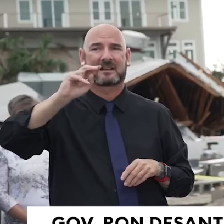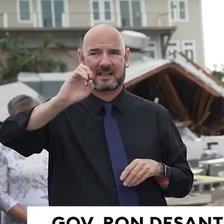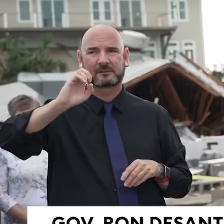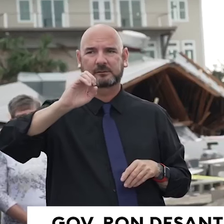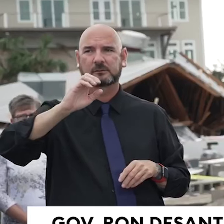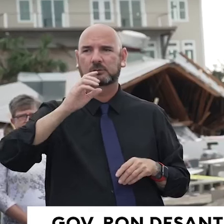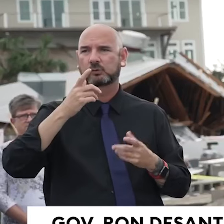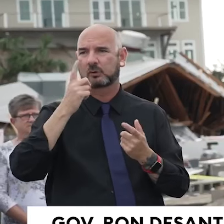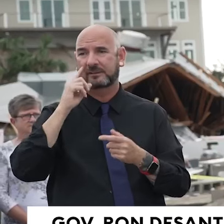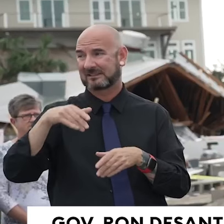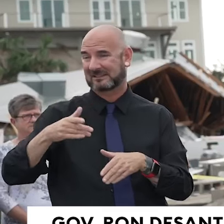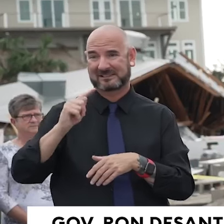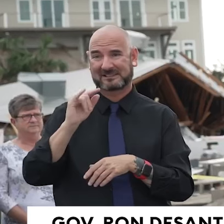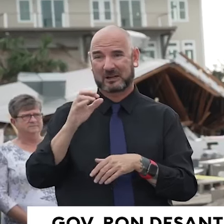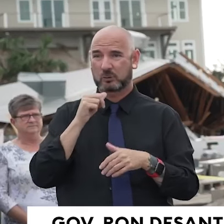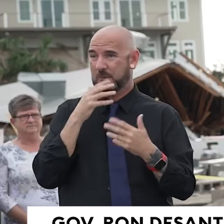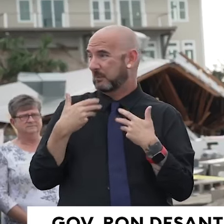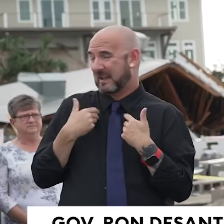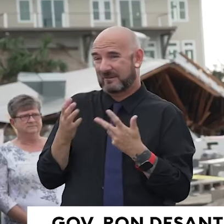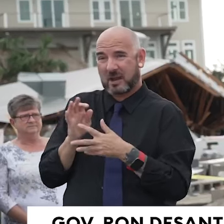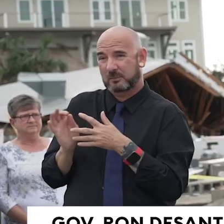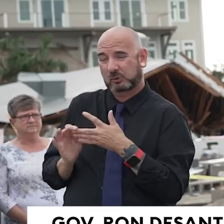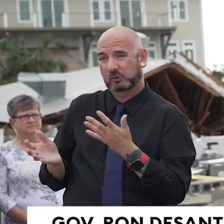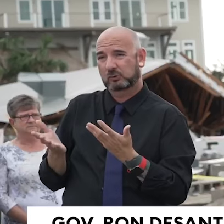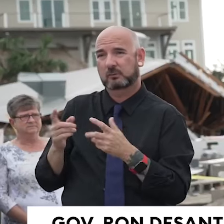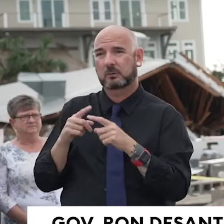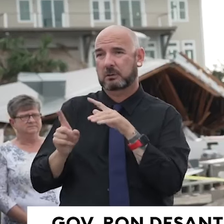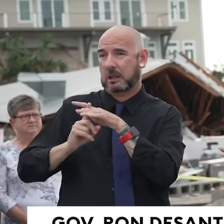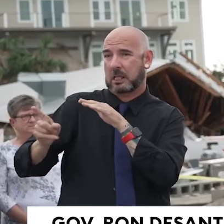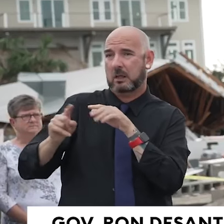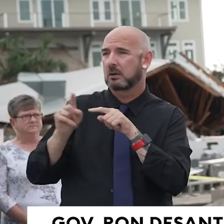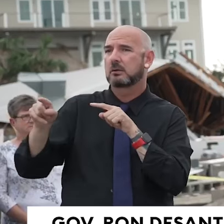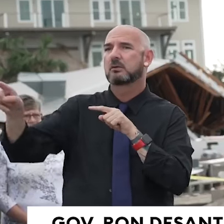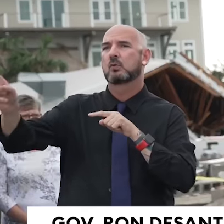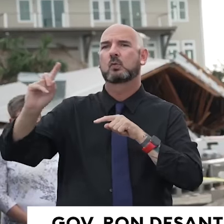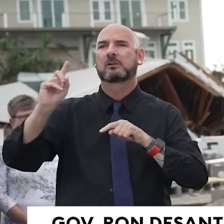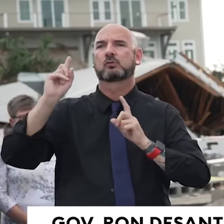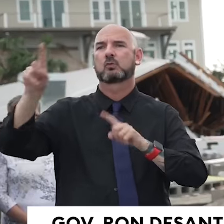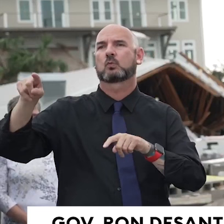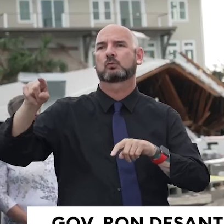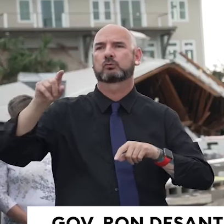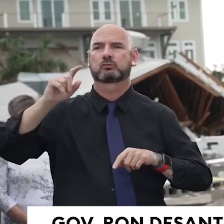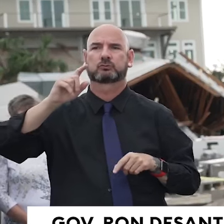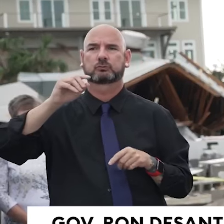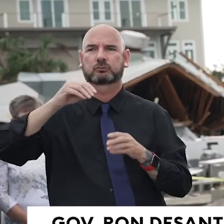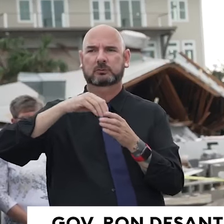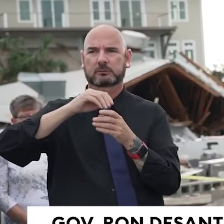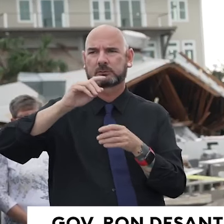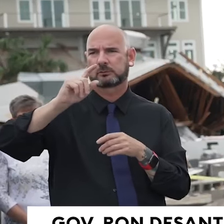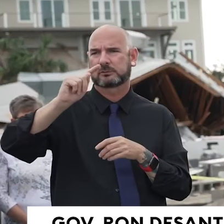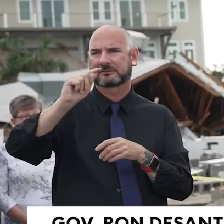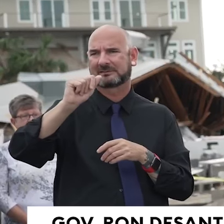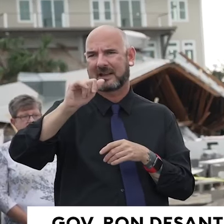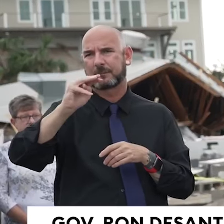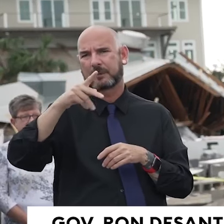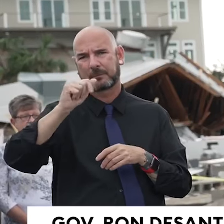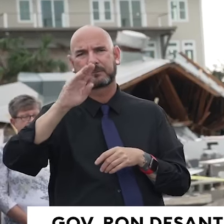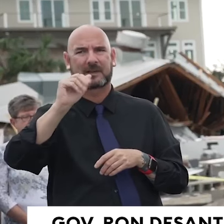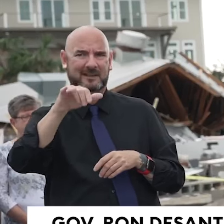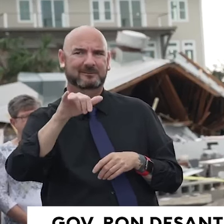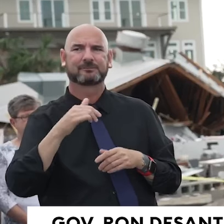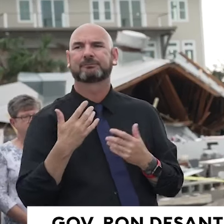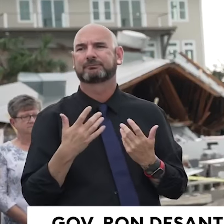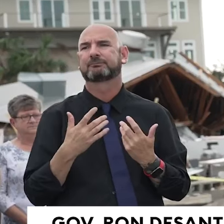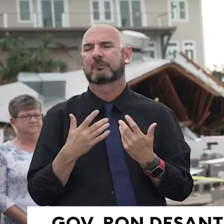to flee from Treasure Island over in the Tampa Bay area. There's a lot of hotels in that greater area where you could take advantage